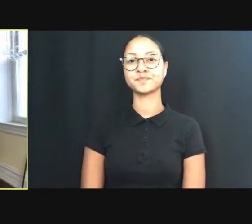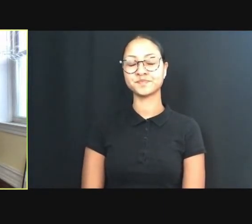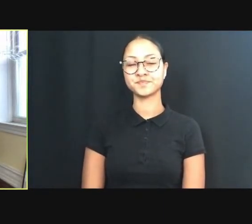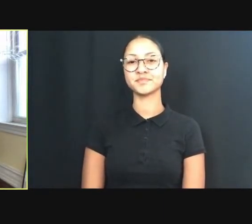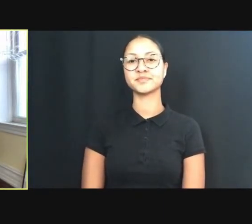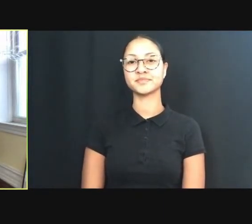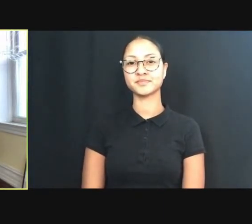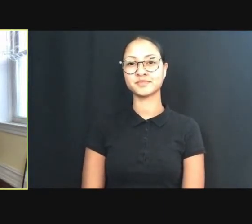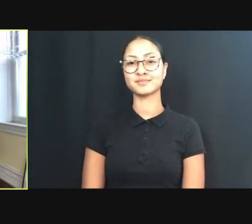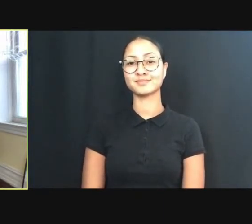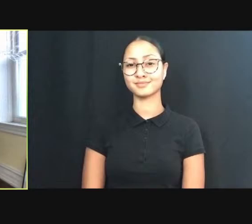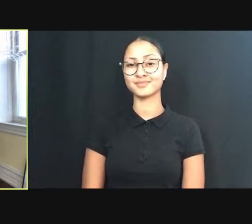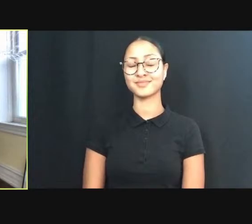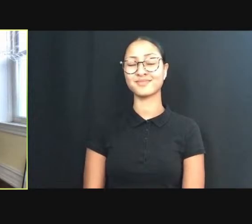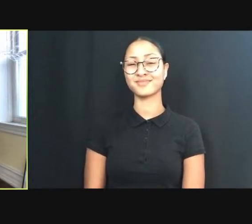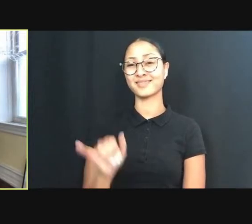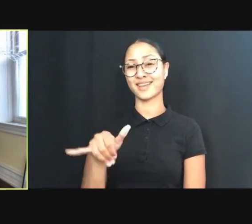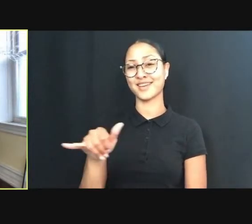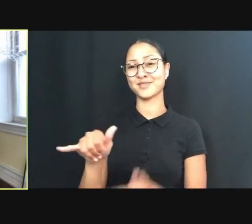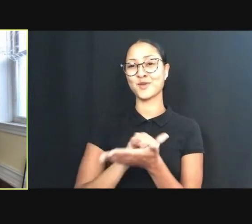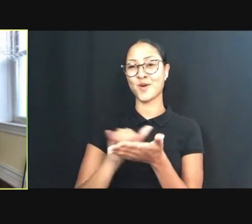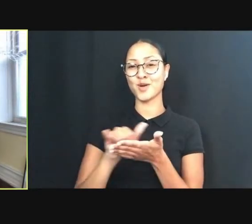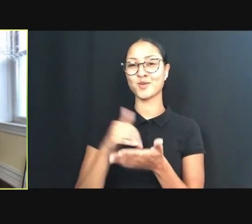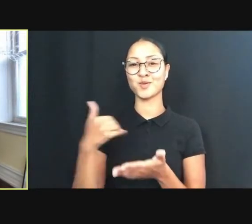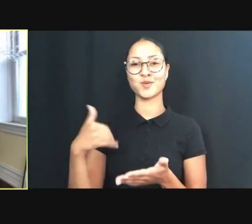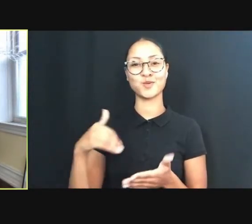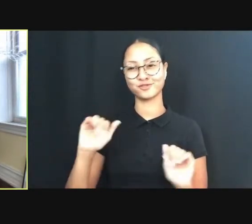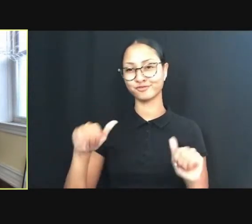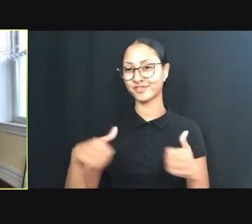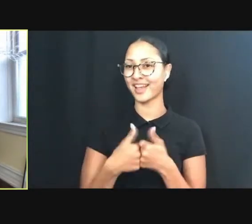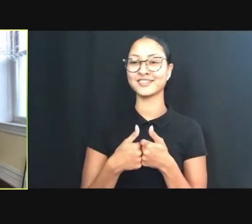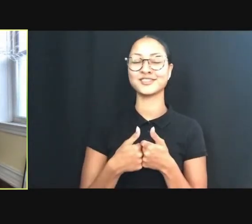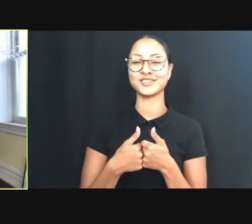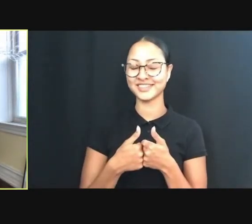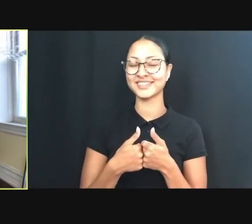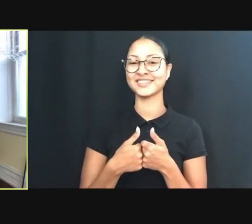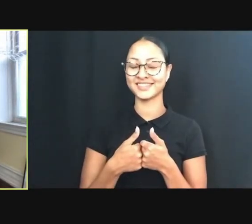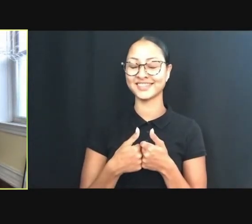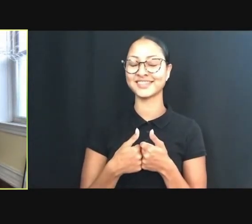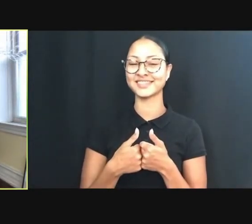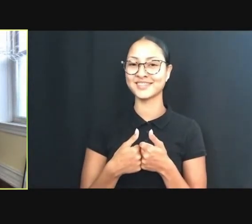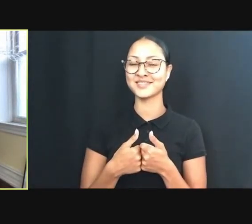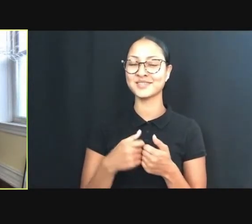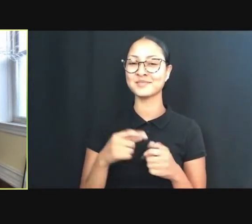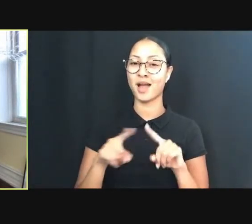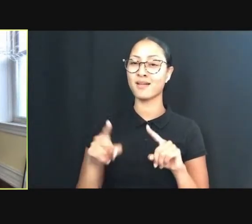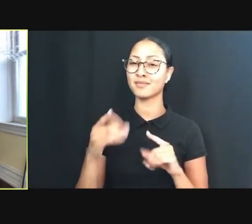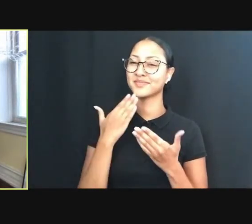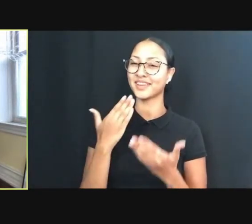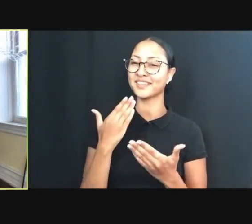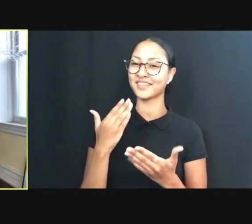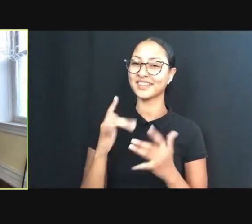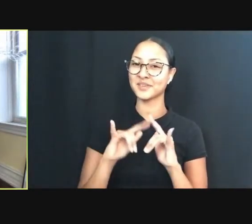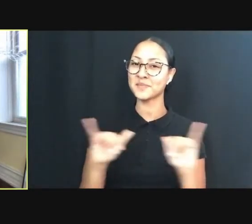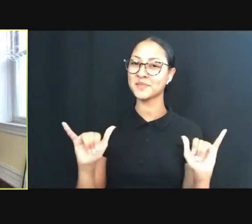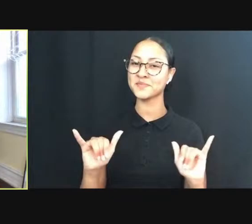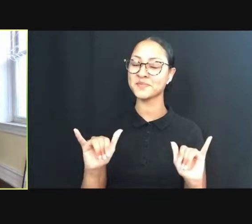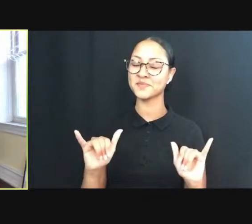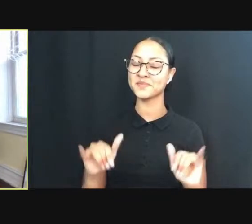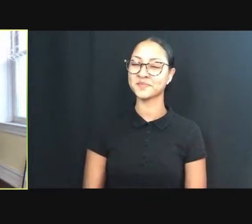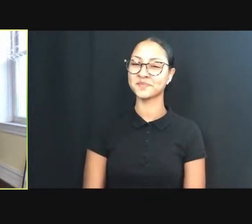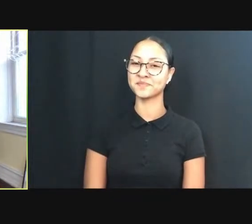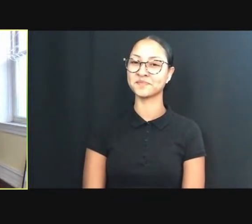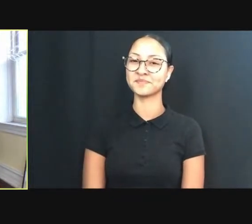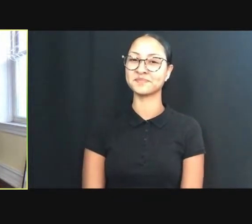pearls out of your soul. So, you know, I'm grateful for that, but it also, you know, it's been a long ride. It's